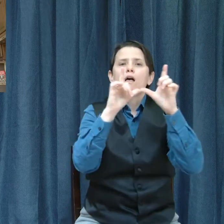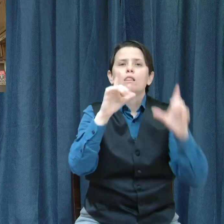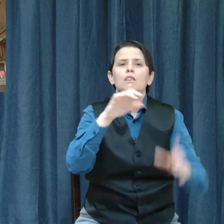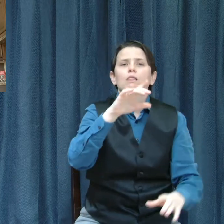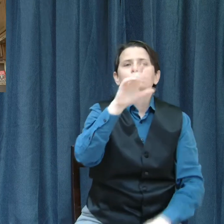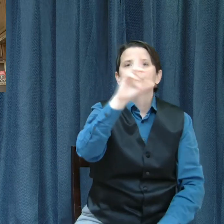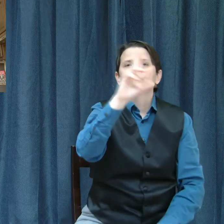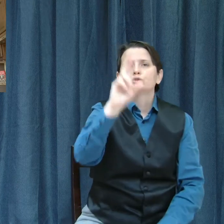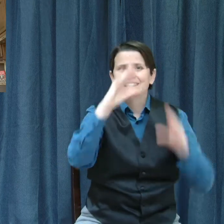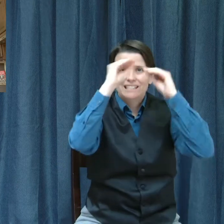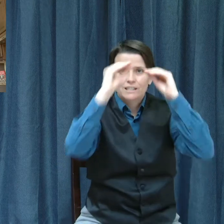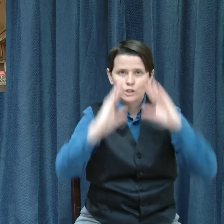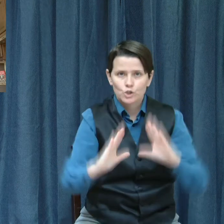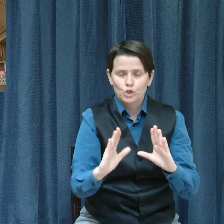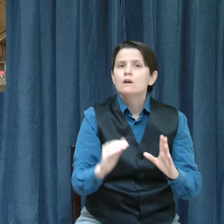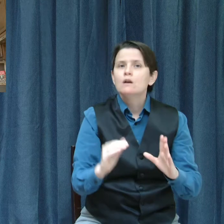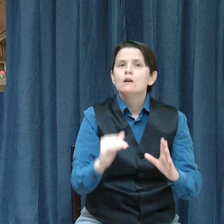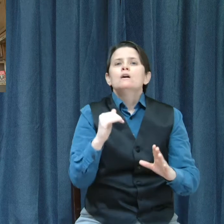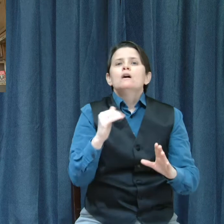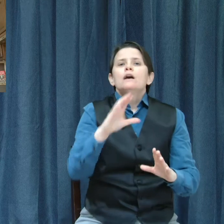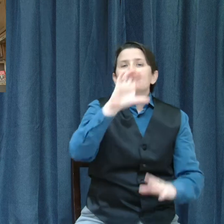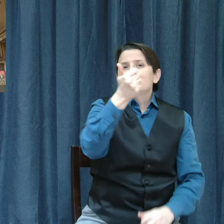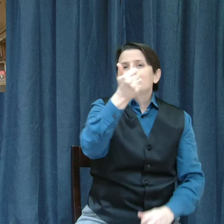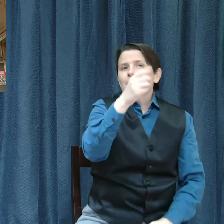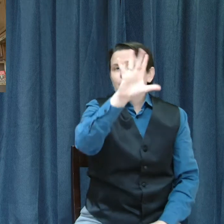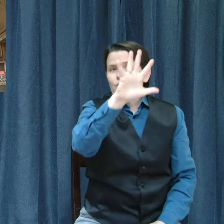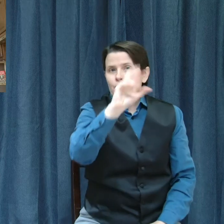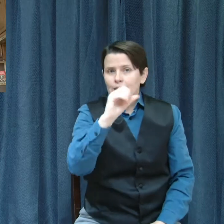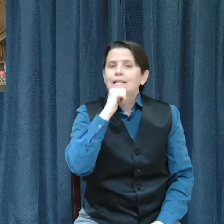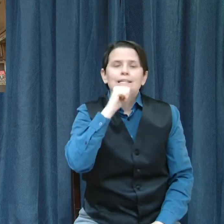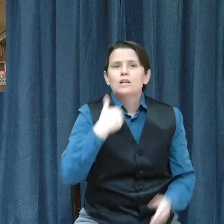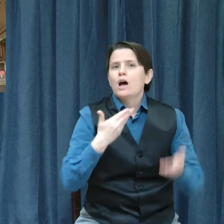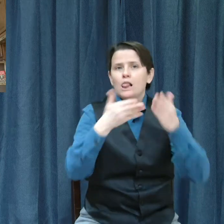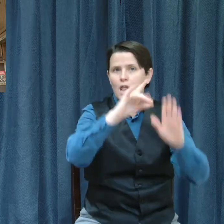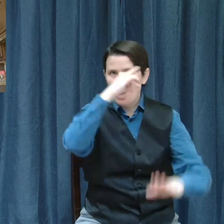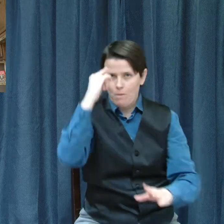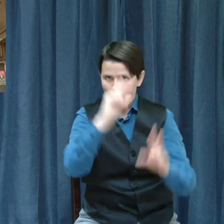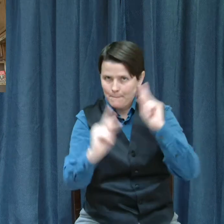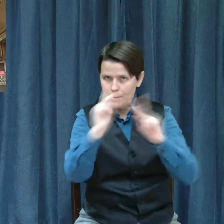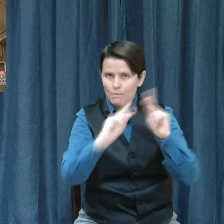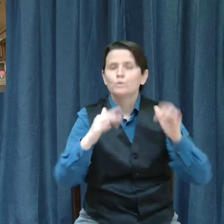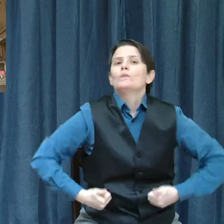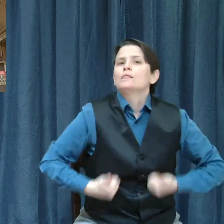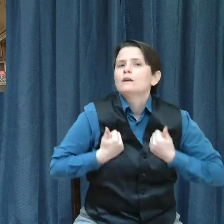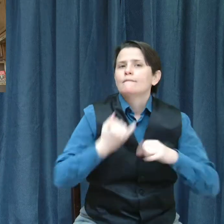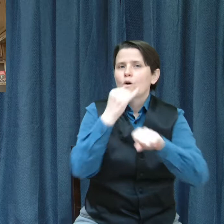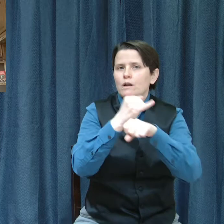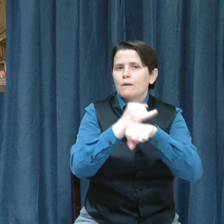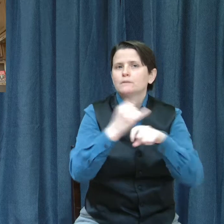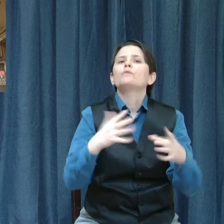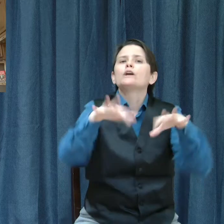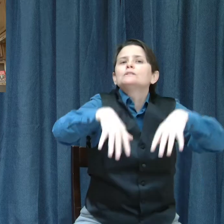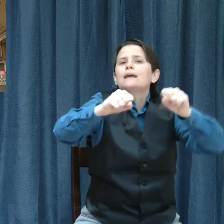they did not allow Black people to live on campus. Black people were allowed to take classes, but they were not allowed to live